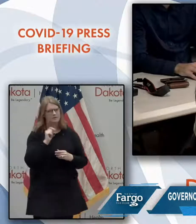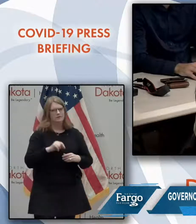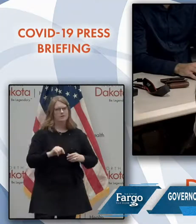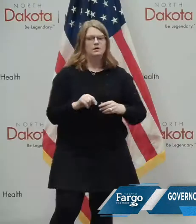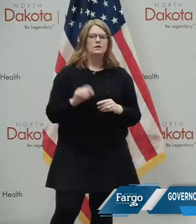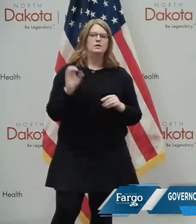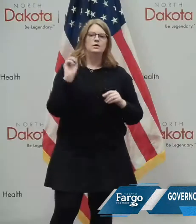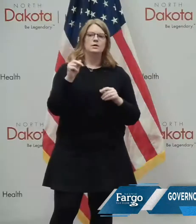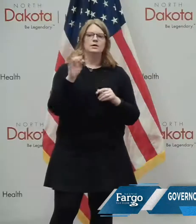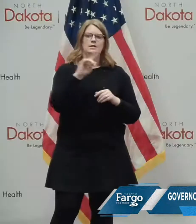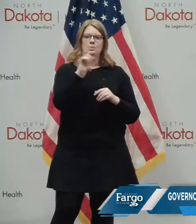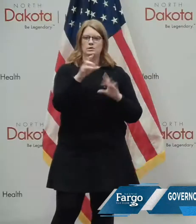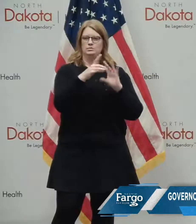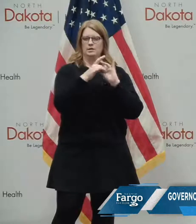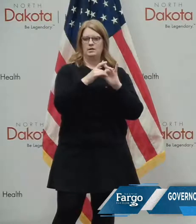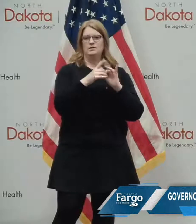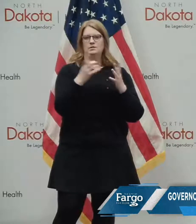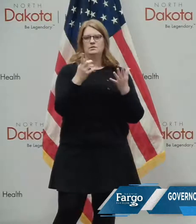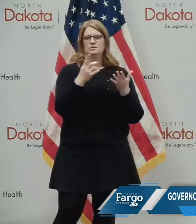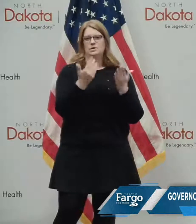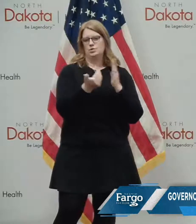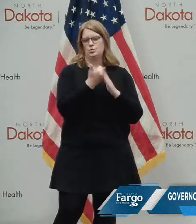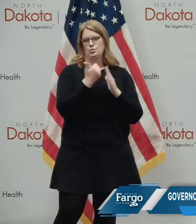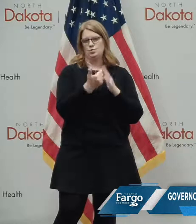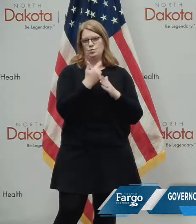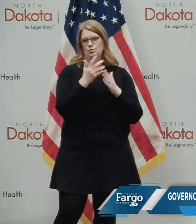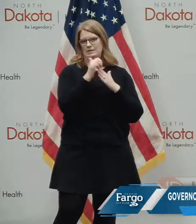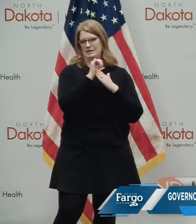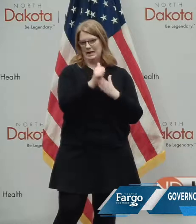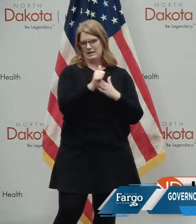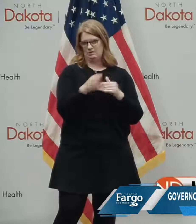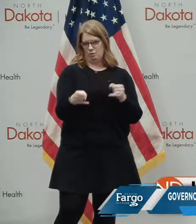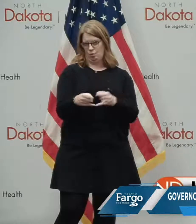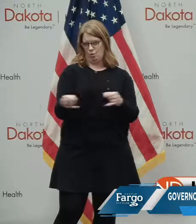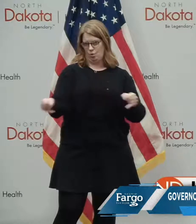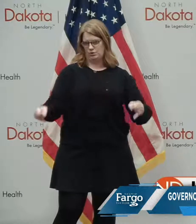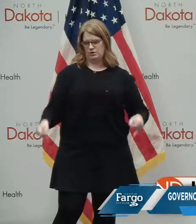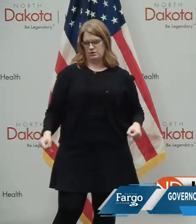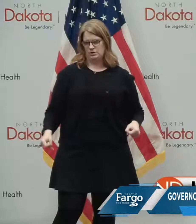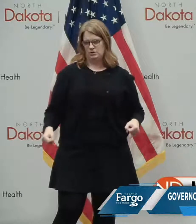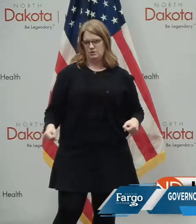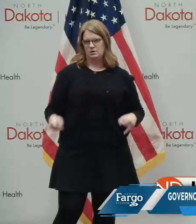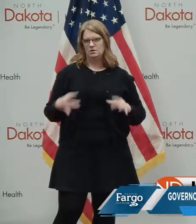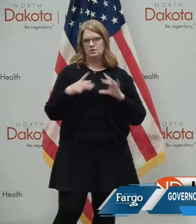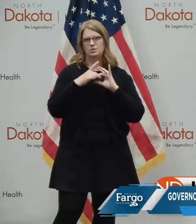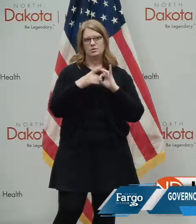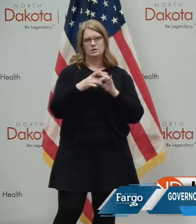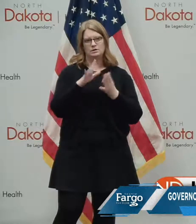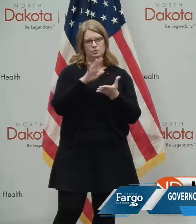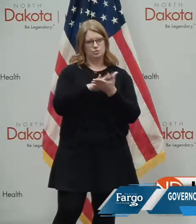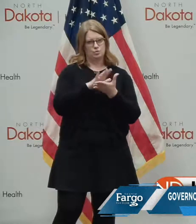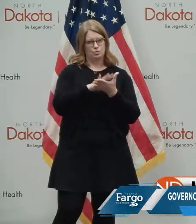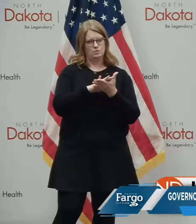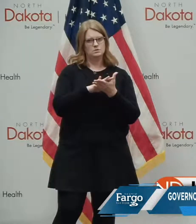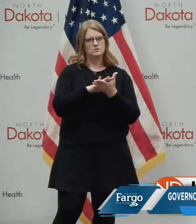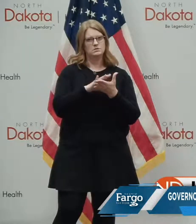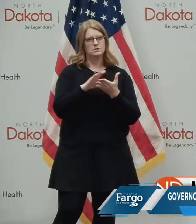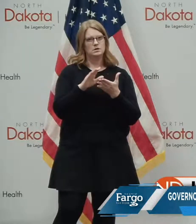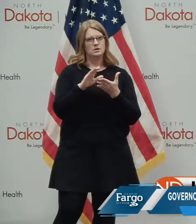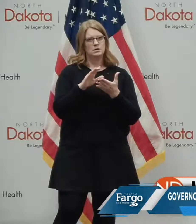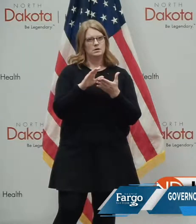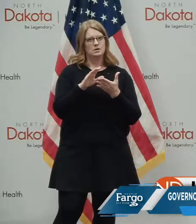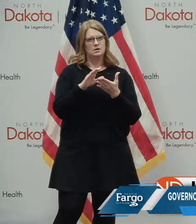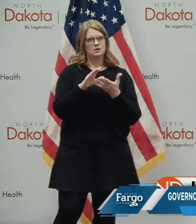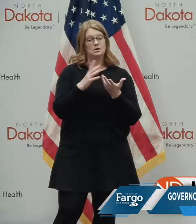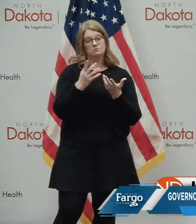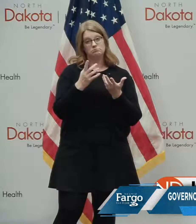Okay, so the question is regarding how the new guidance for quarantine applies to schools, and it does